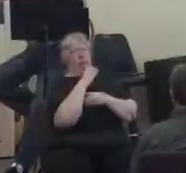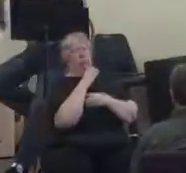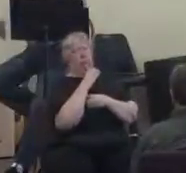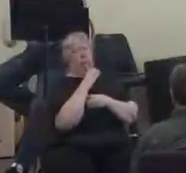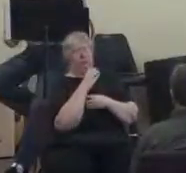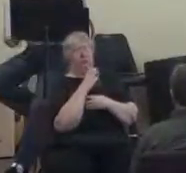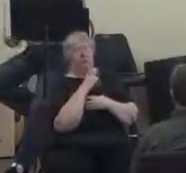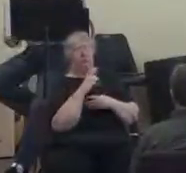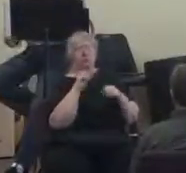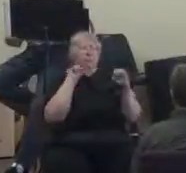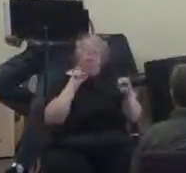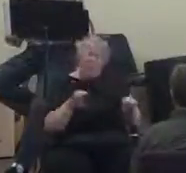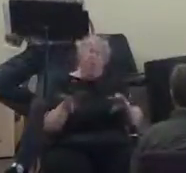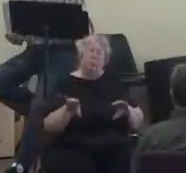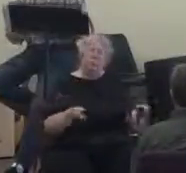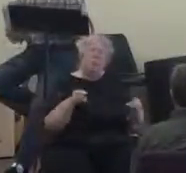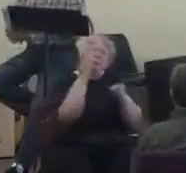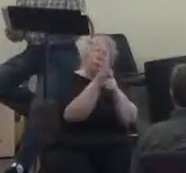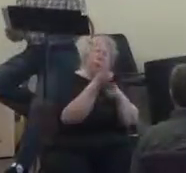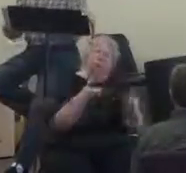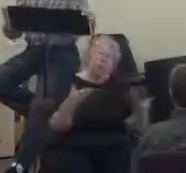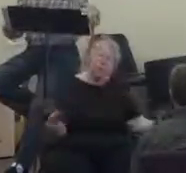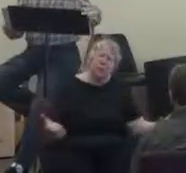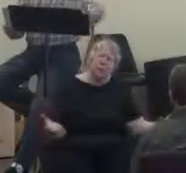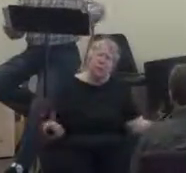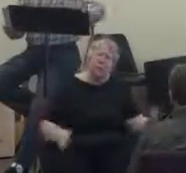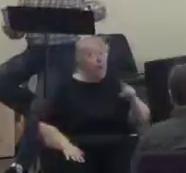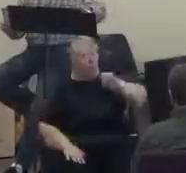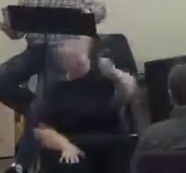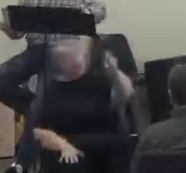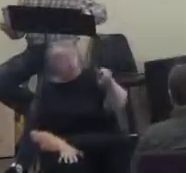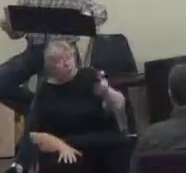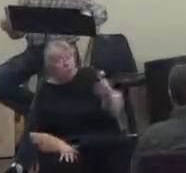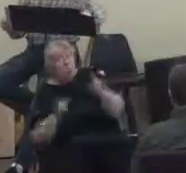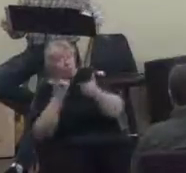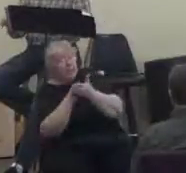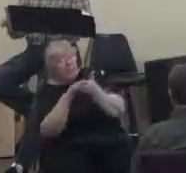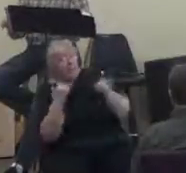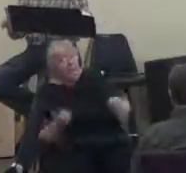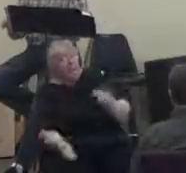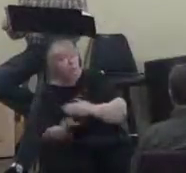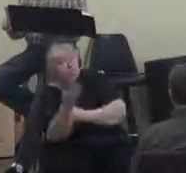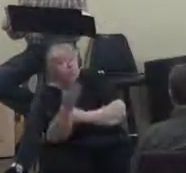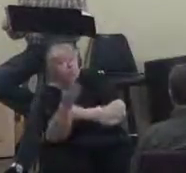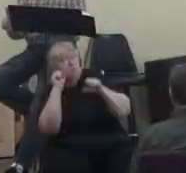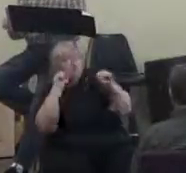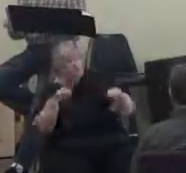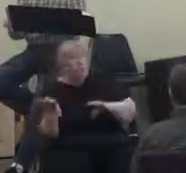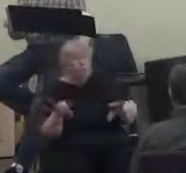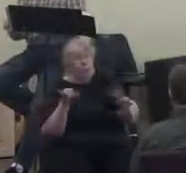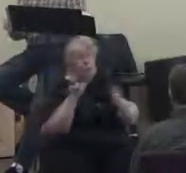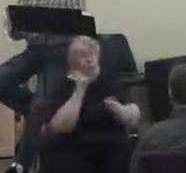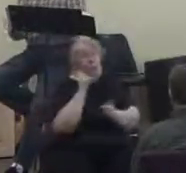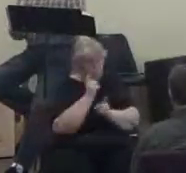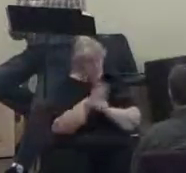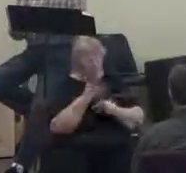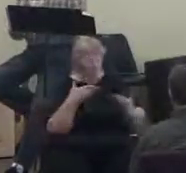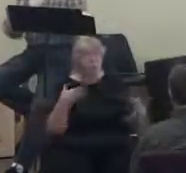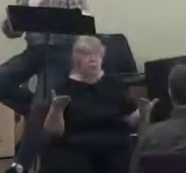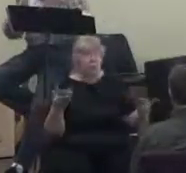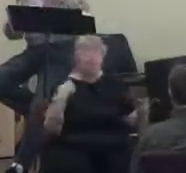Can we do the right thing? That's what I'm asking you this morning. Can we do the right thing? We have to do